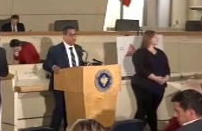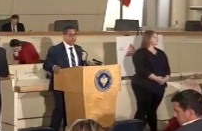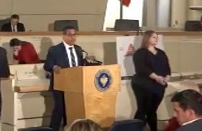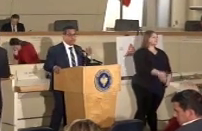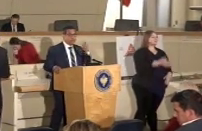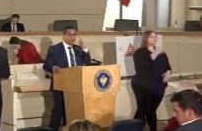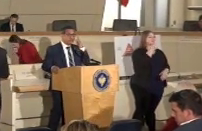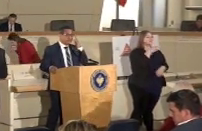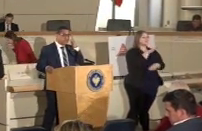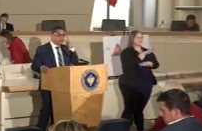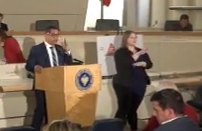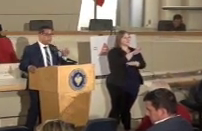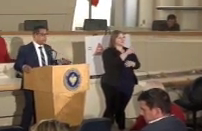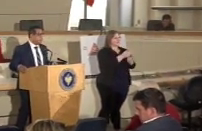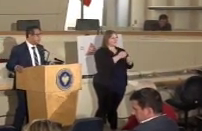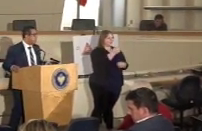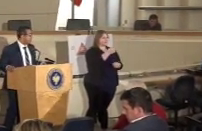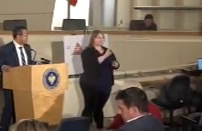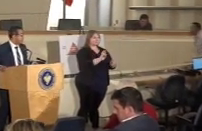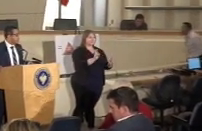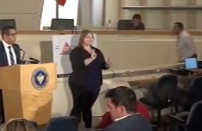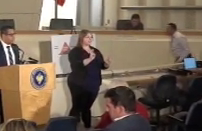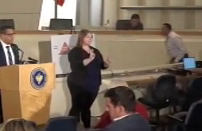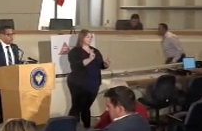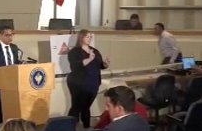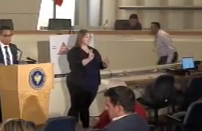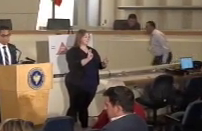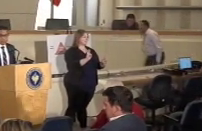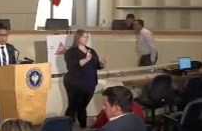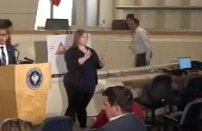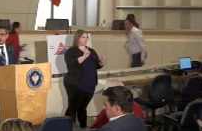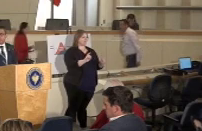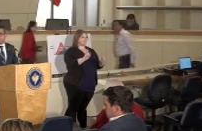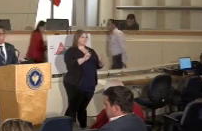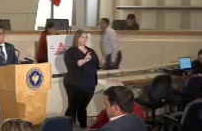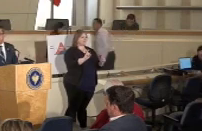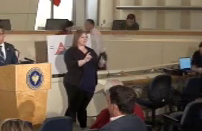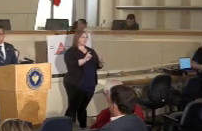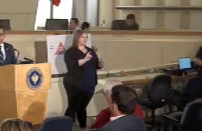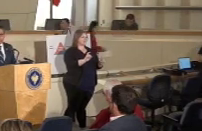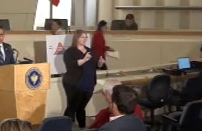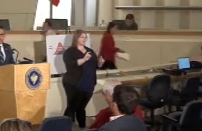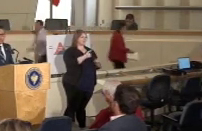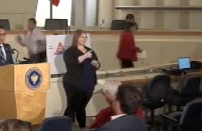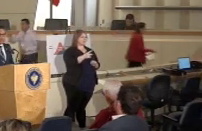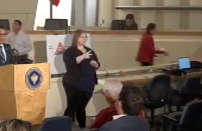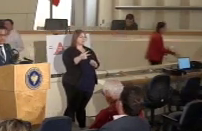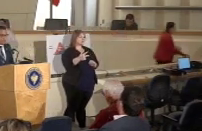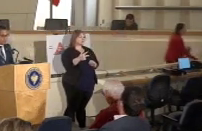Good afternoon, everyone. Are we ready? One, two, three. One, two,